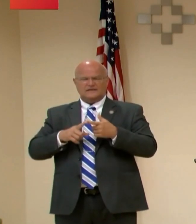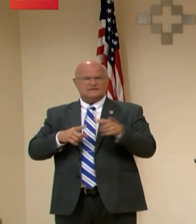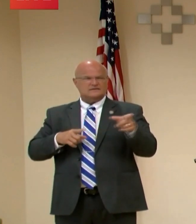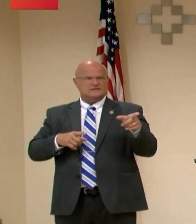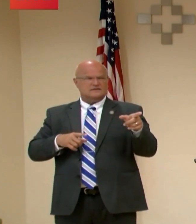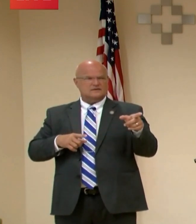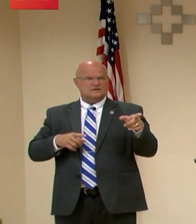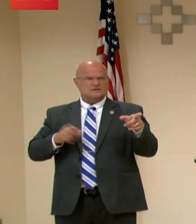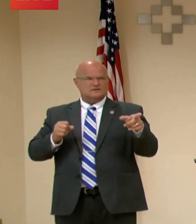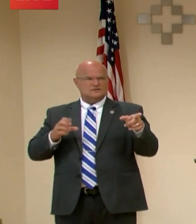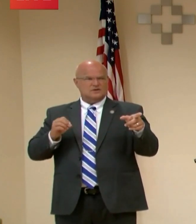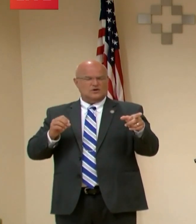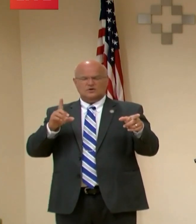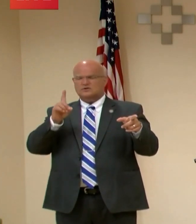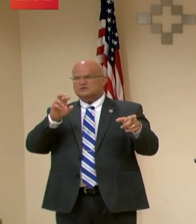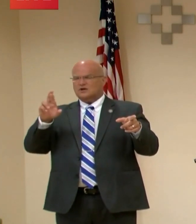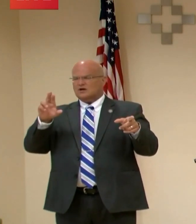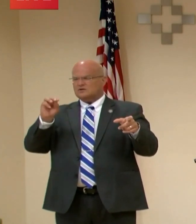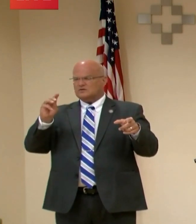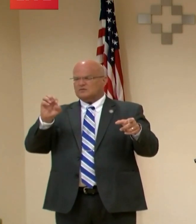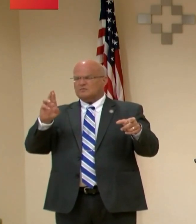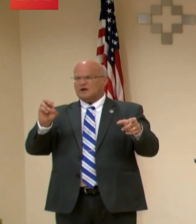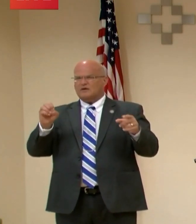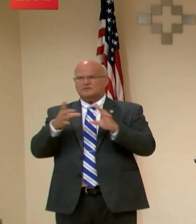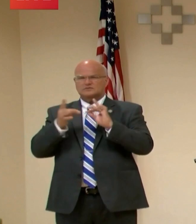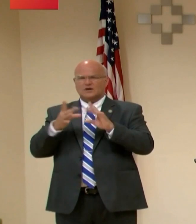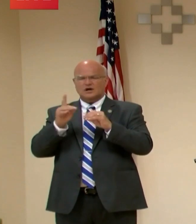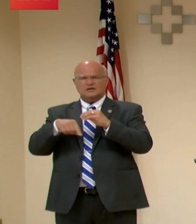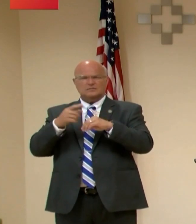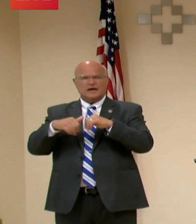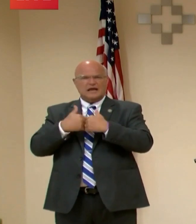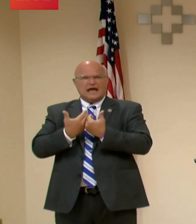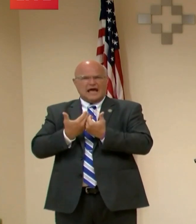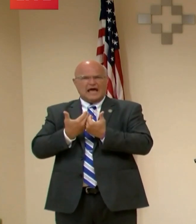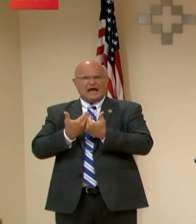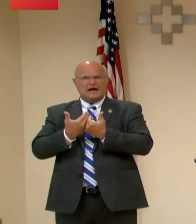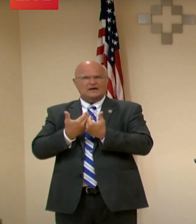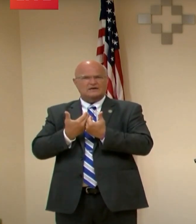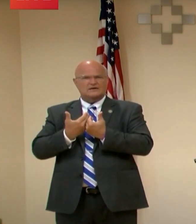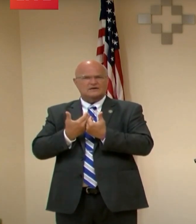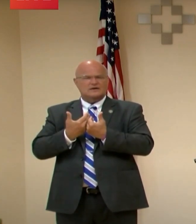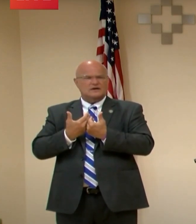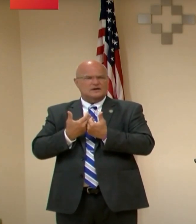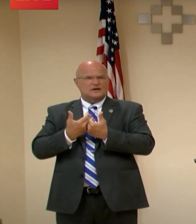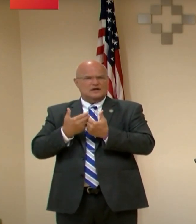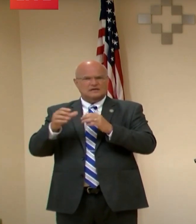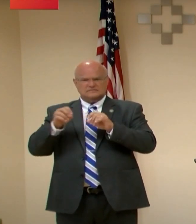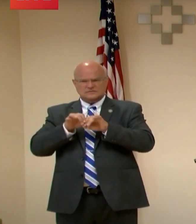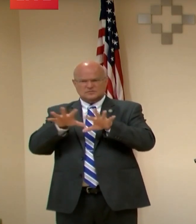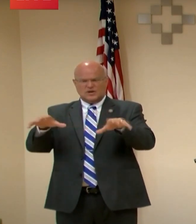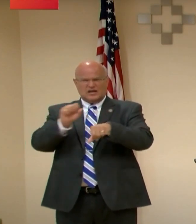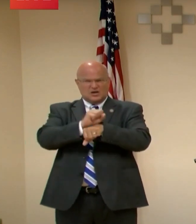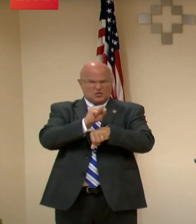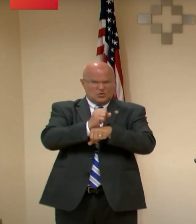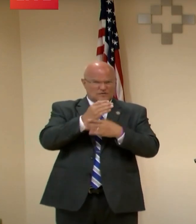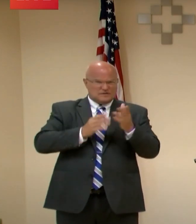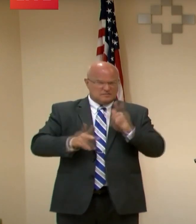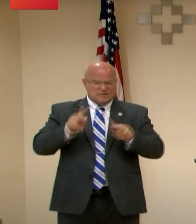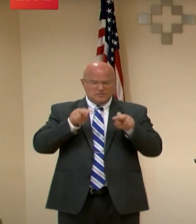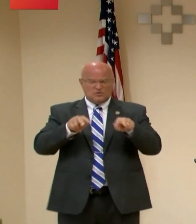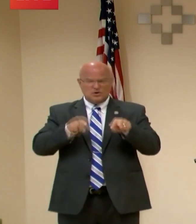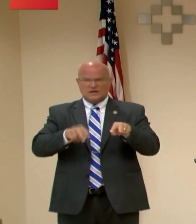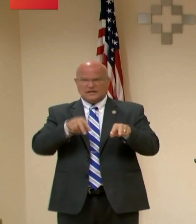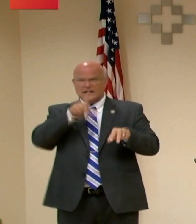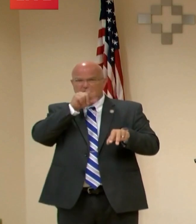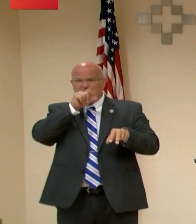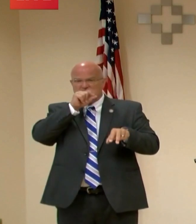Yes. So Dr. Romero just a little bit ago talked about how there could be some indications that this is spreading at work for some people. Looking at the